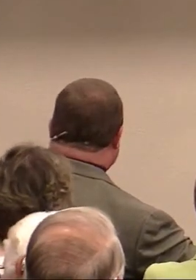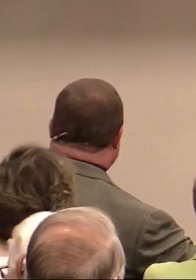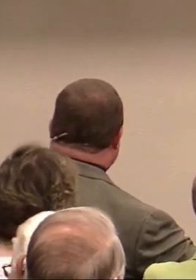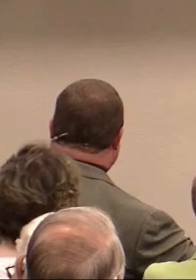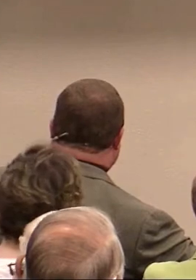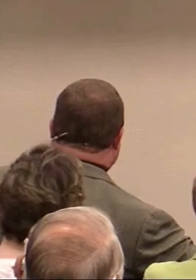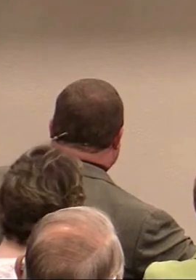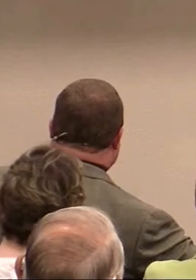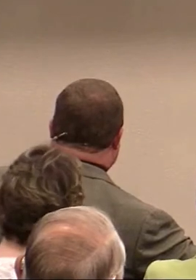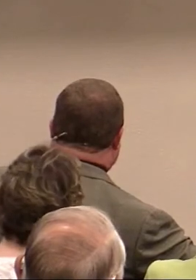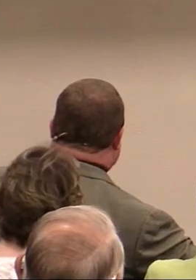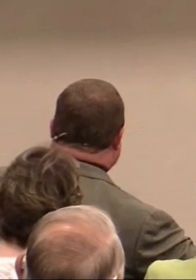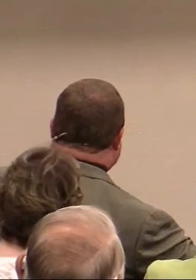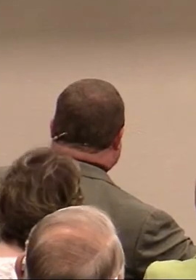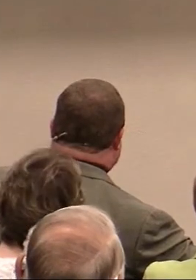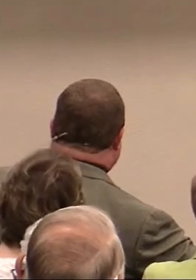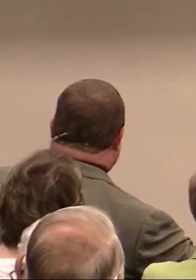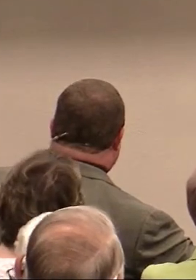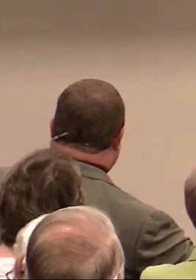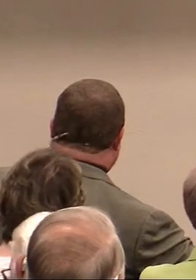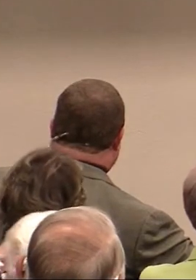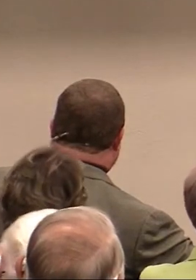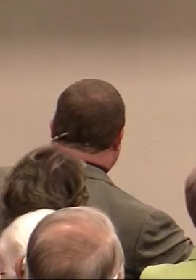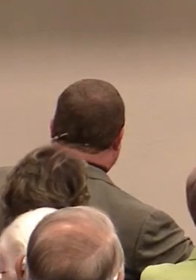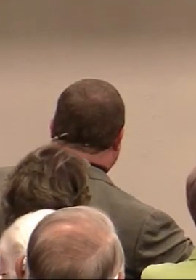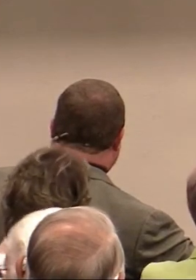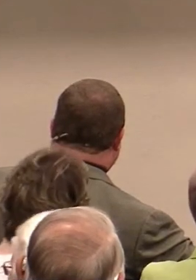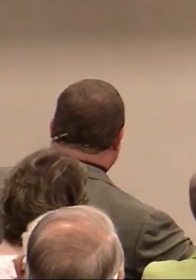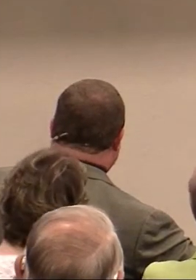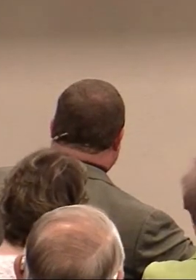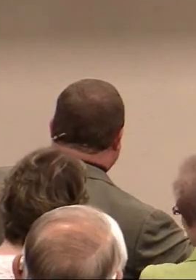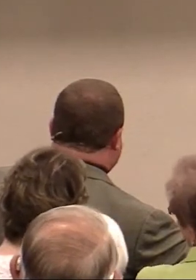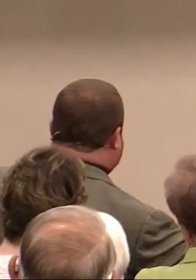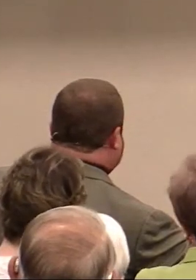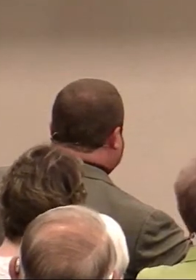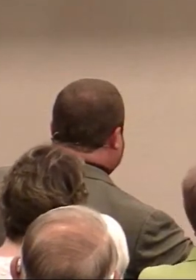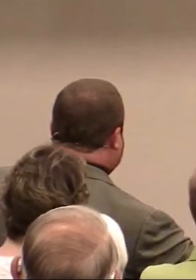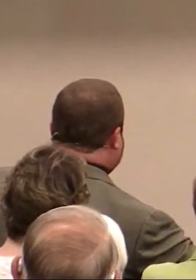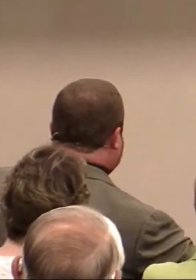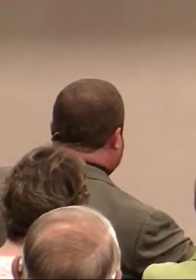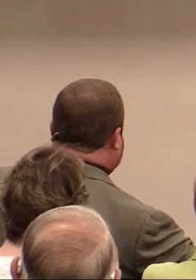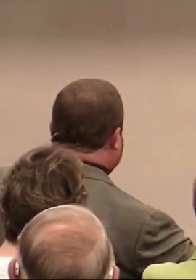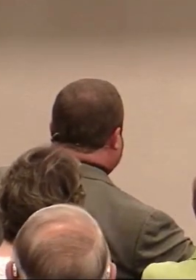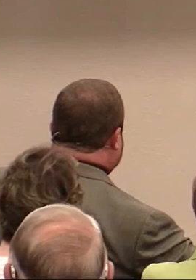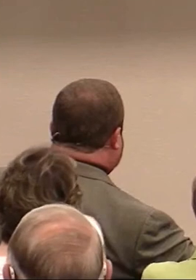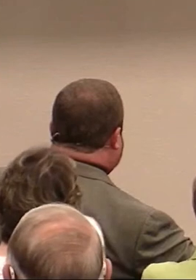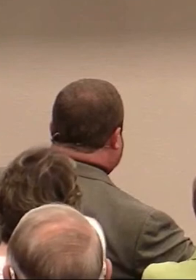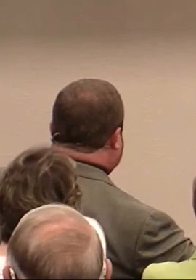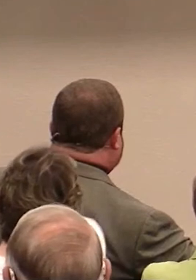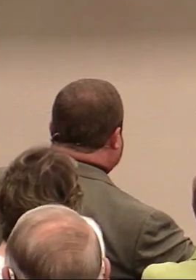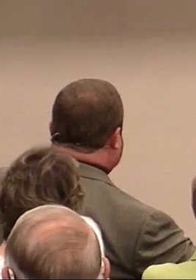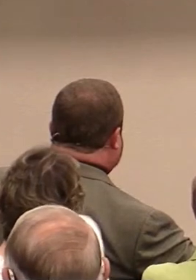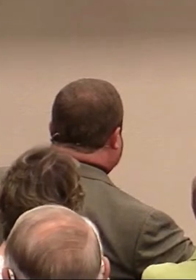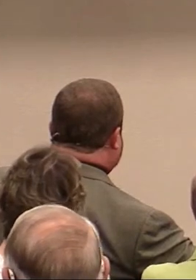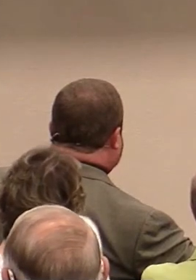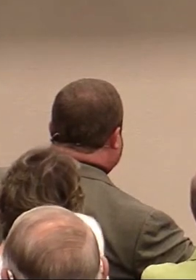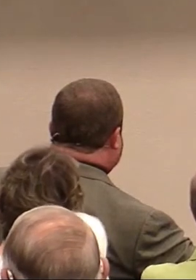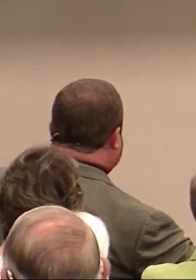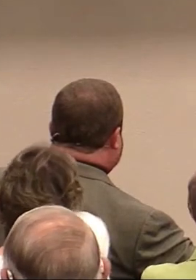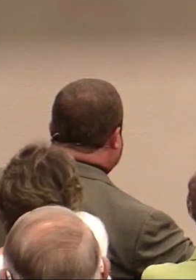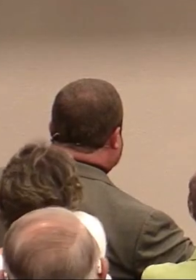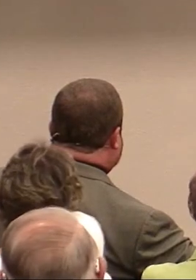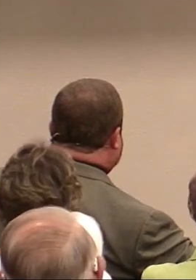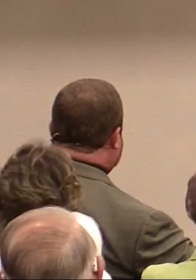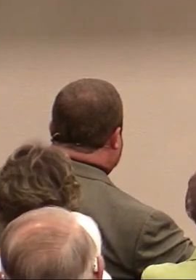into the hole, but Chris is skillful in everything that he does. And Chris is